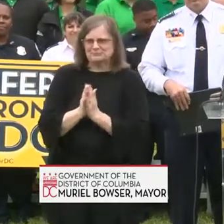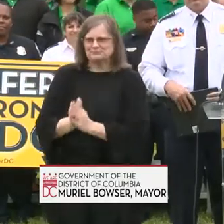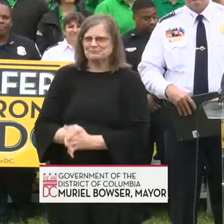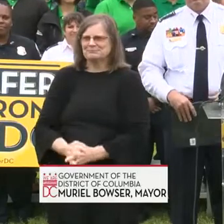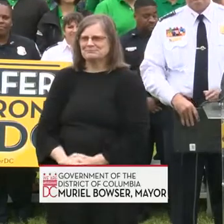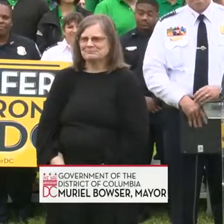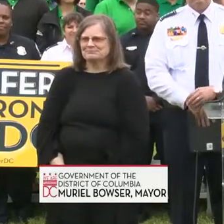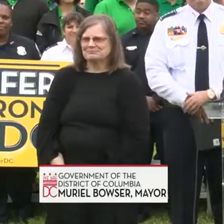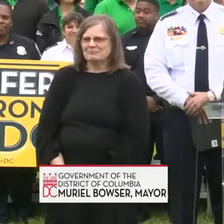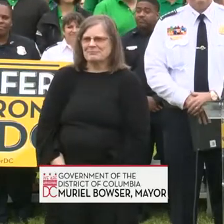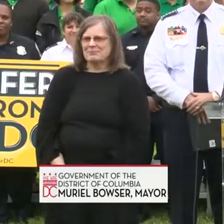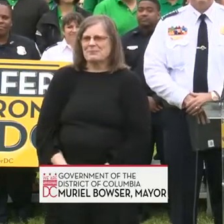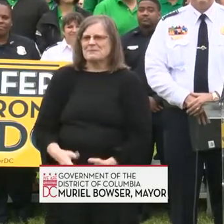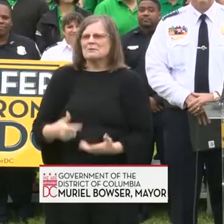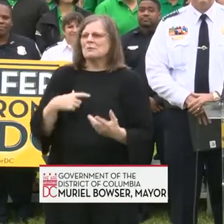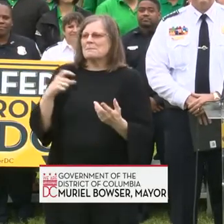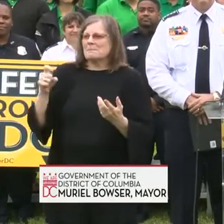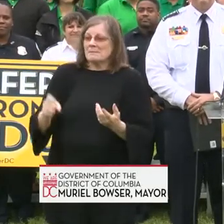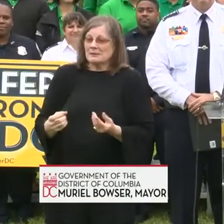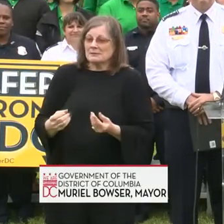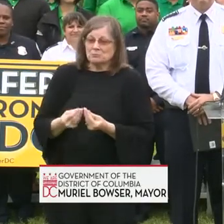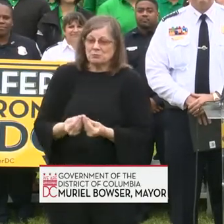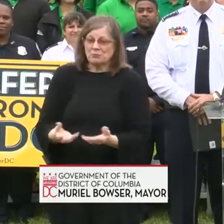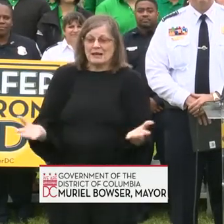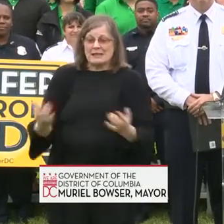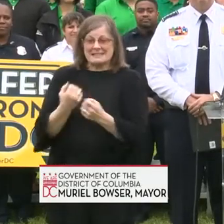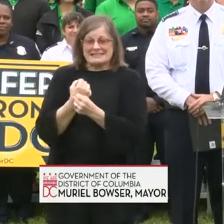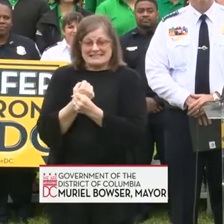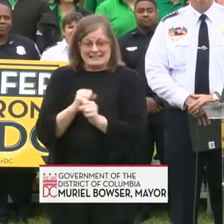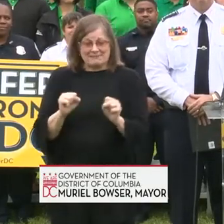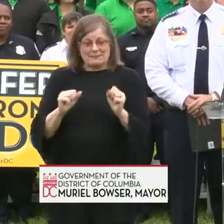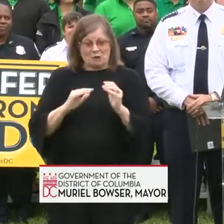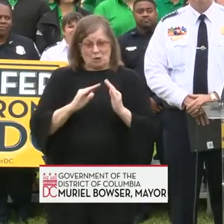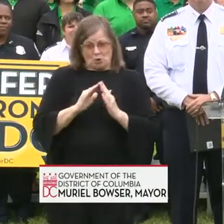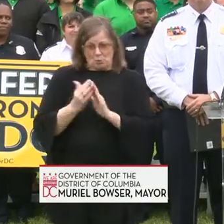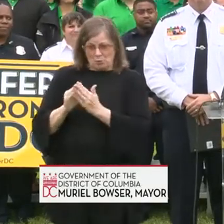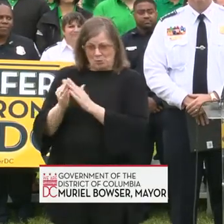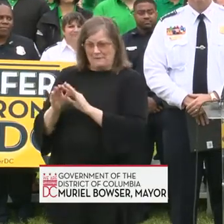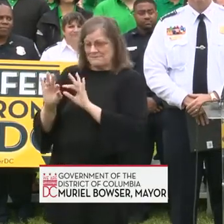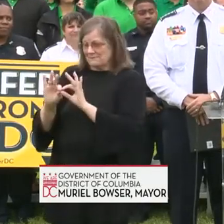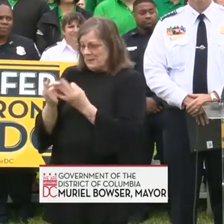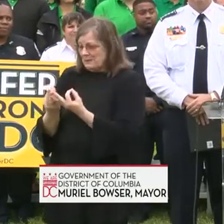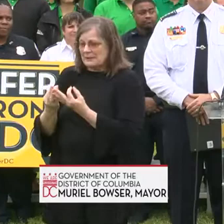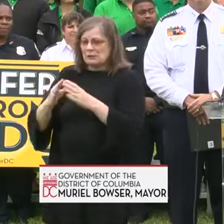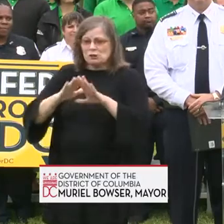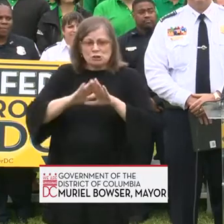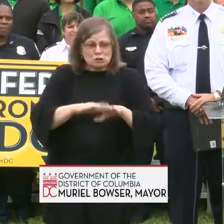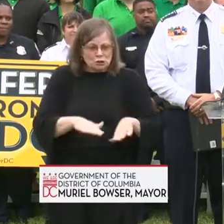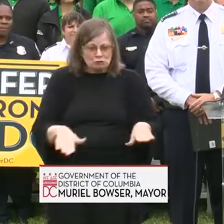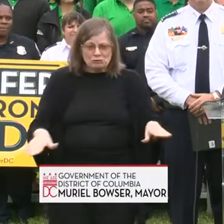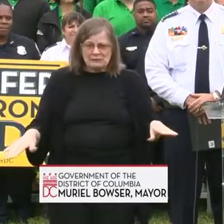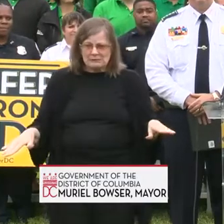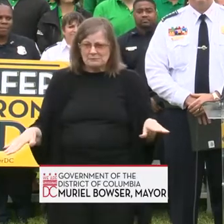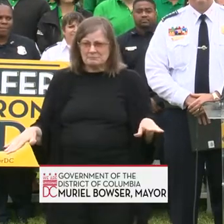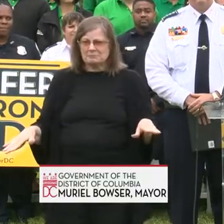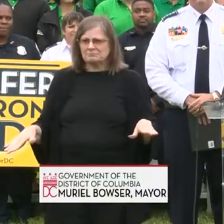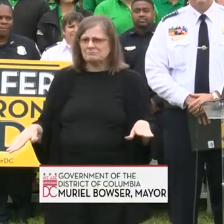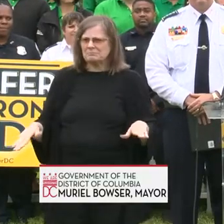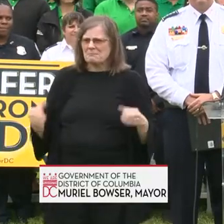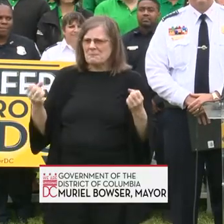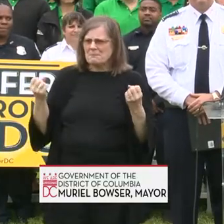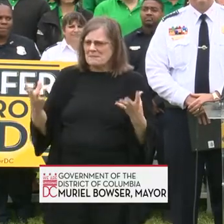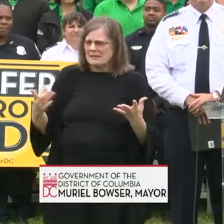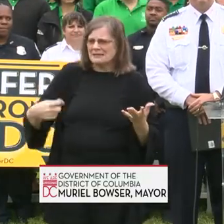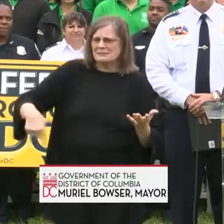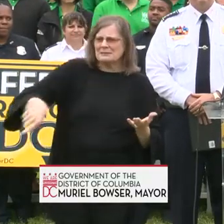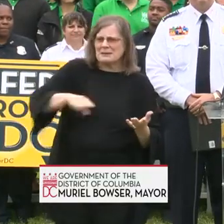We must provide a safer community for our families, children, and loved ones. Many of my constituents feel hopeless, and we